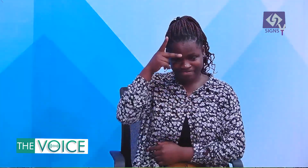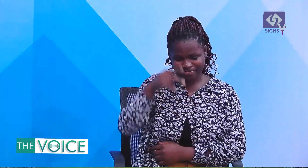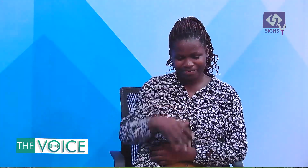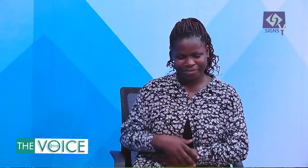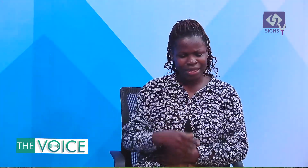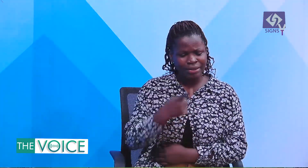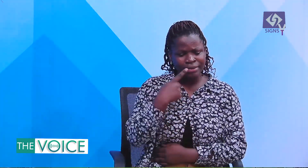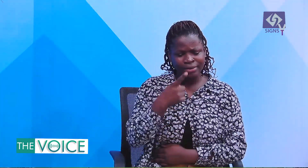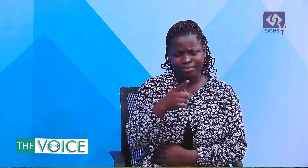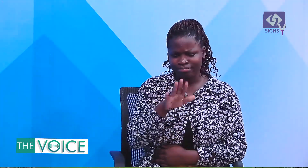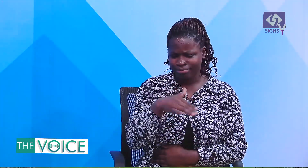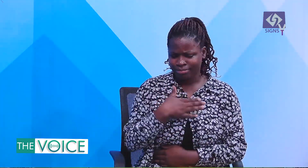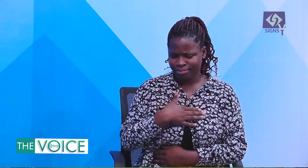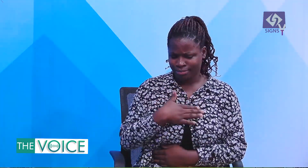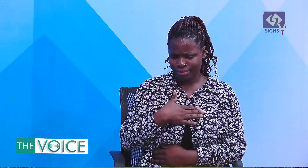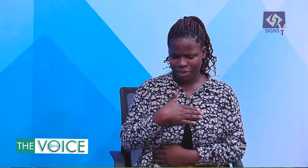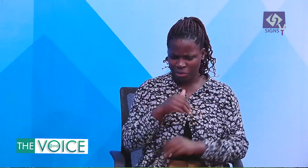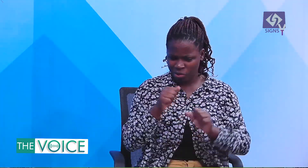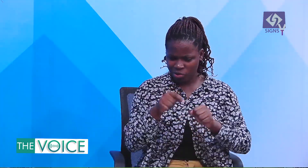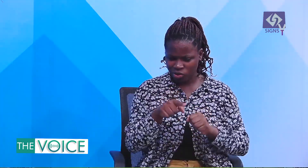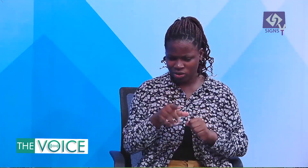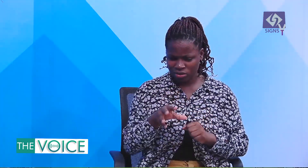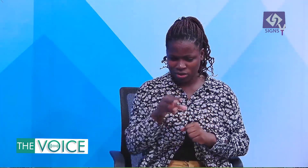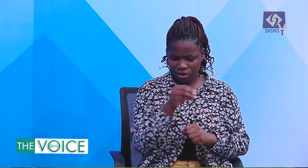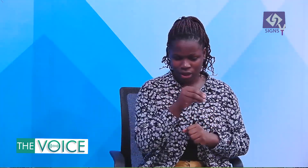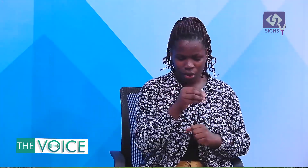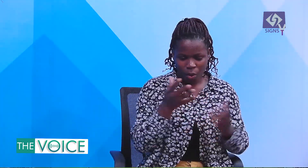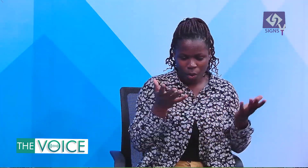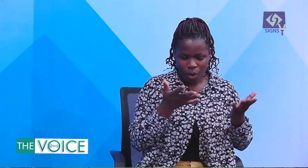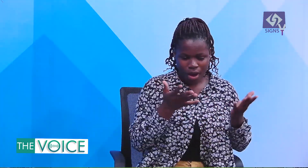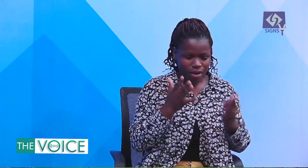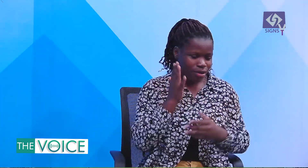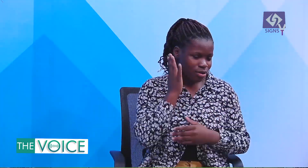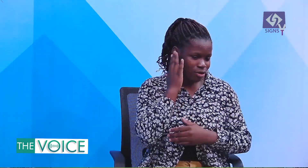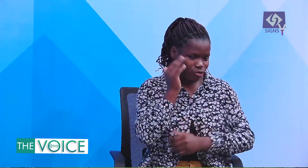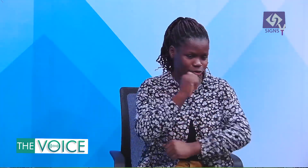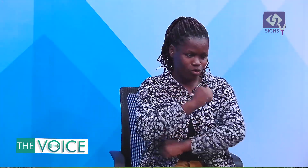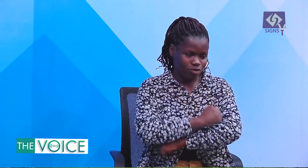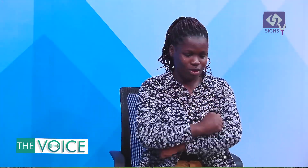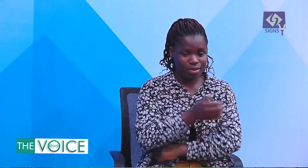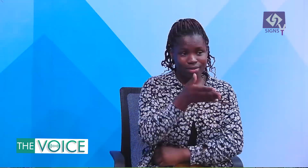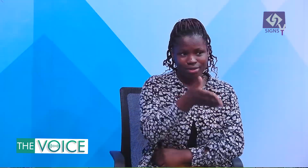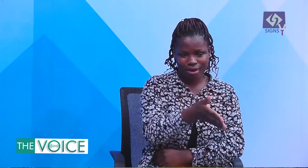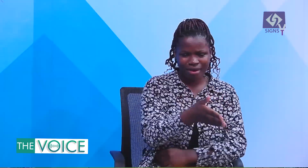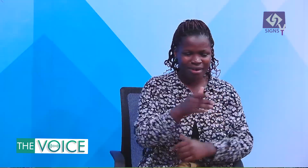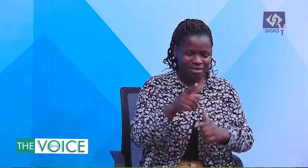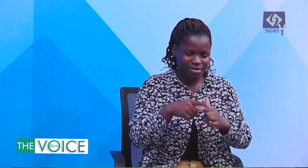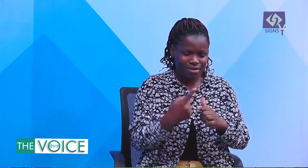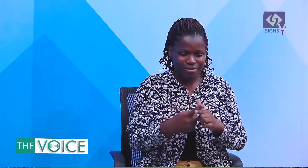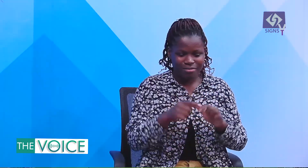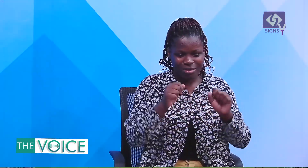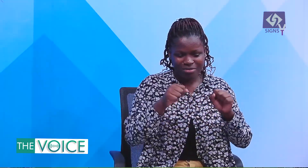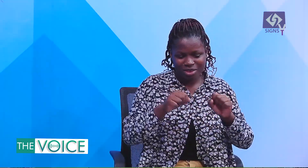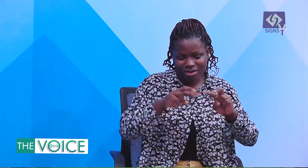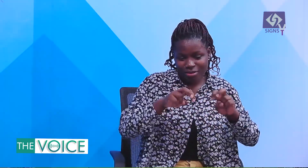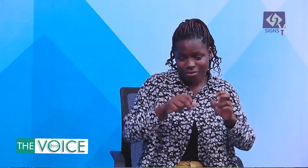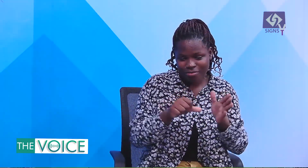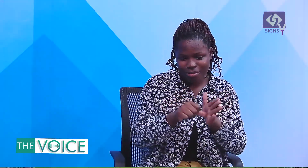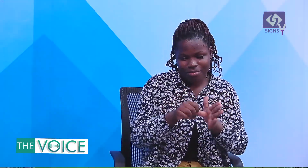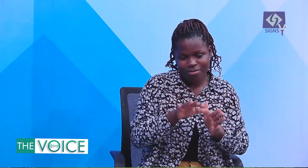able to meet my parents and asked my parents to make sure they move me to a deaf school, or they